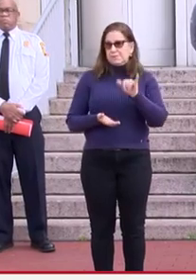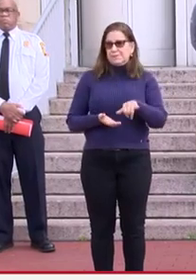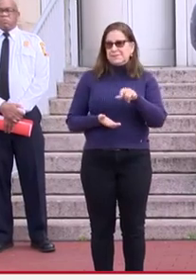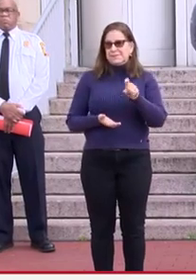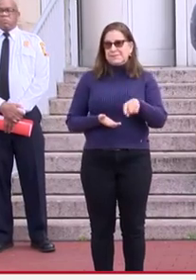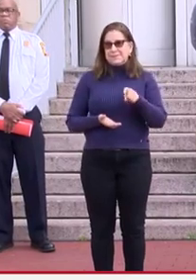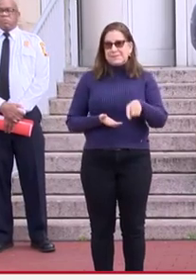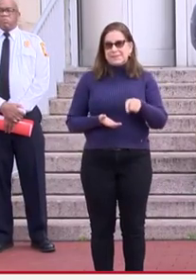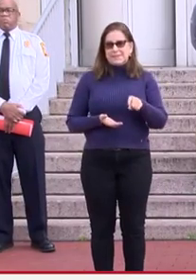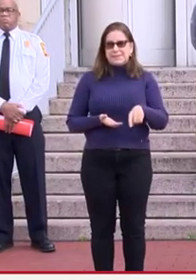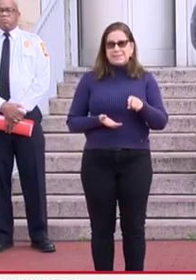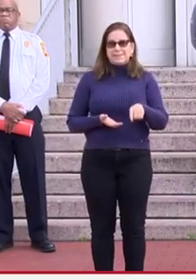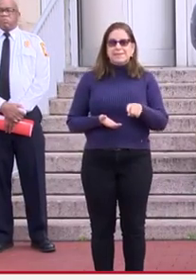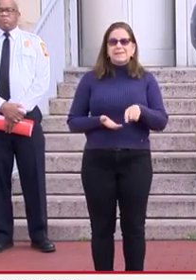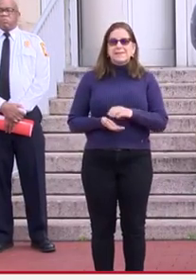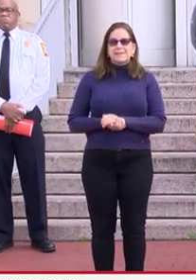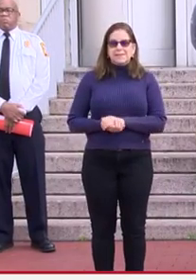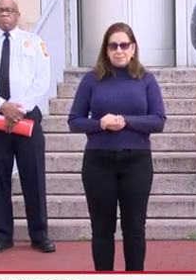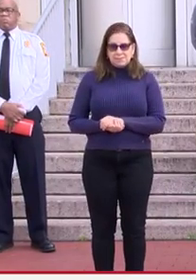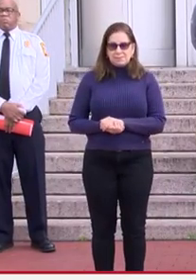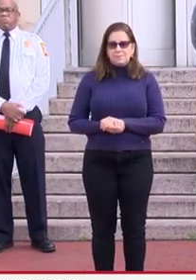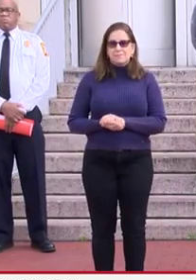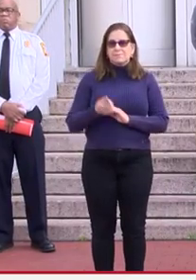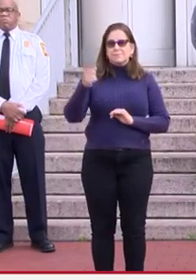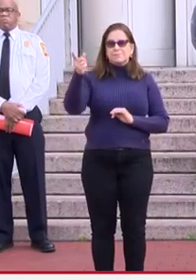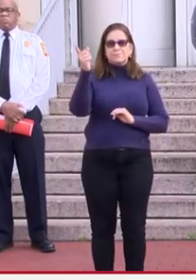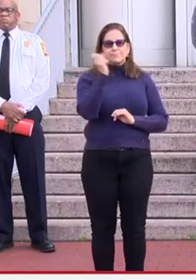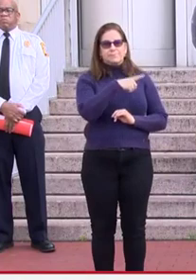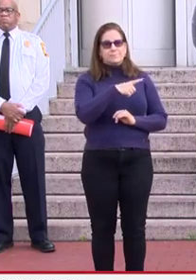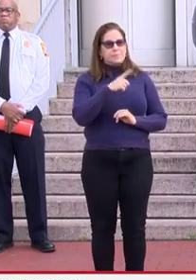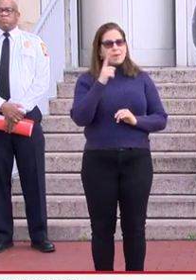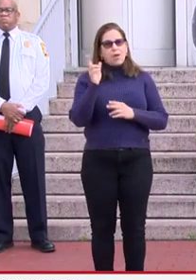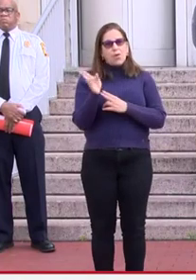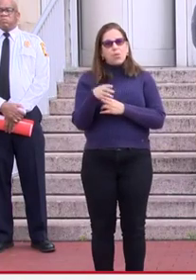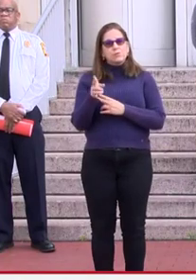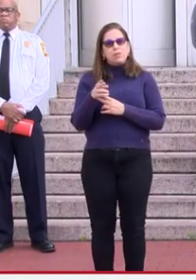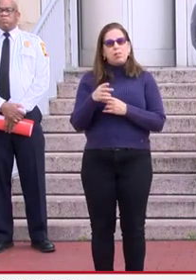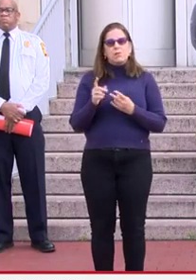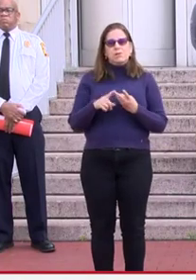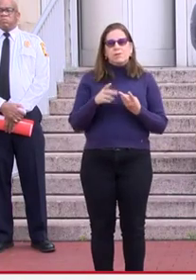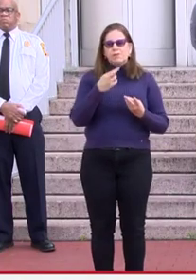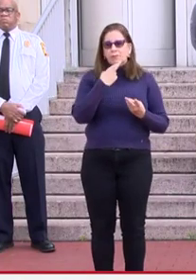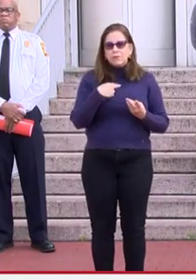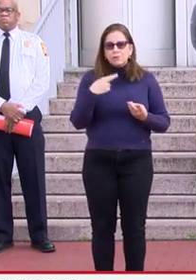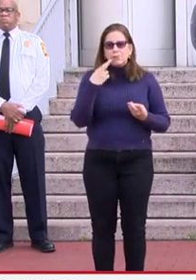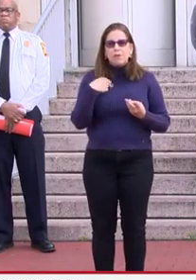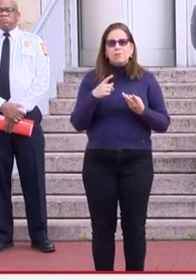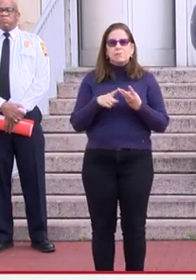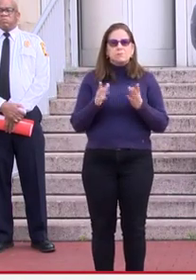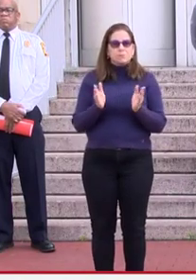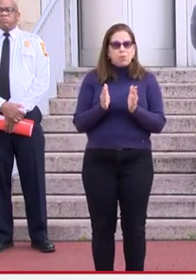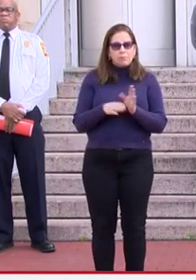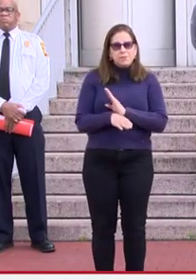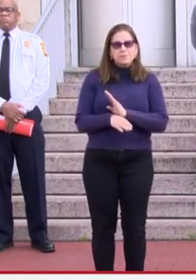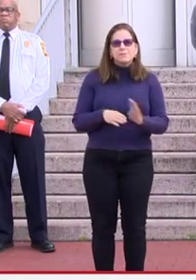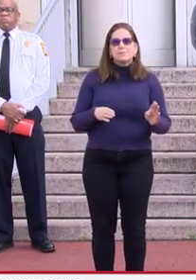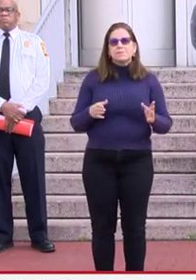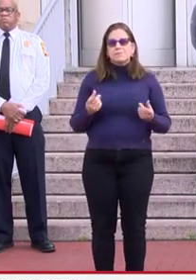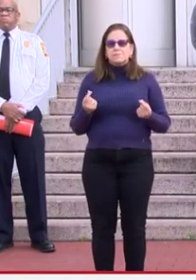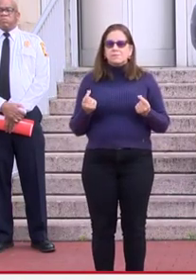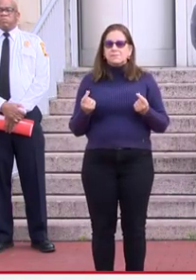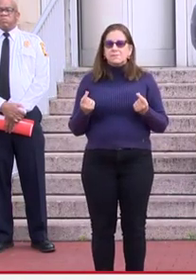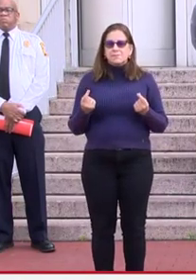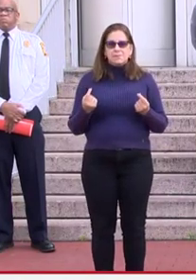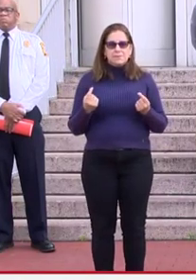of, again, the hospitality industry and nightlife industry, some were saying now that